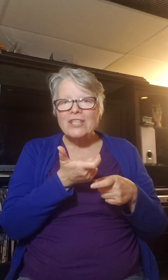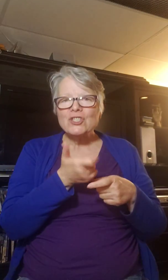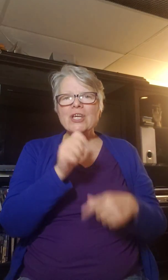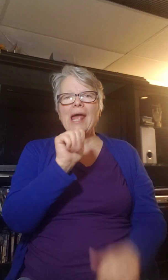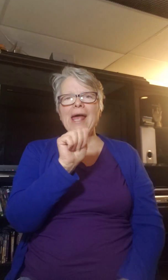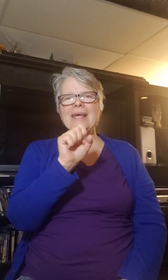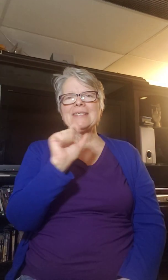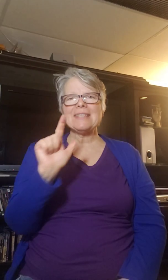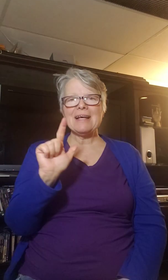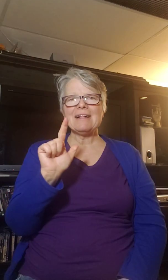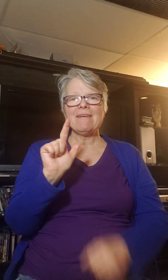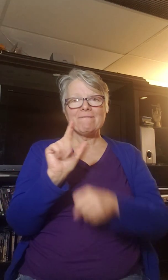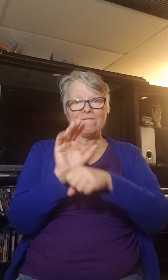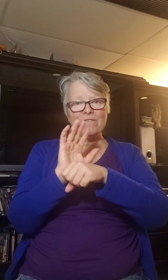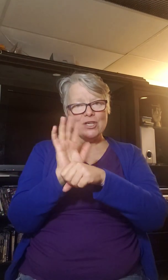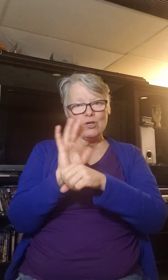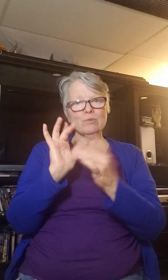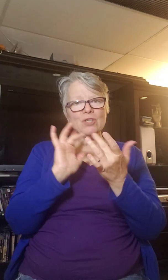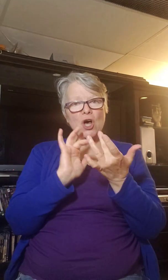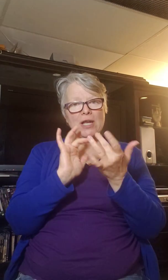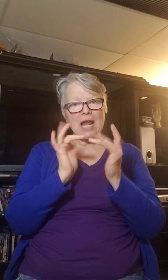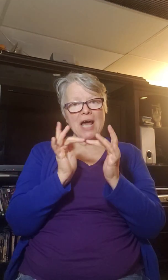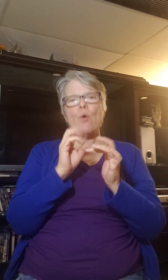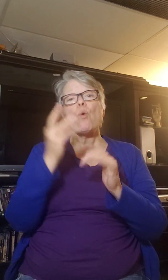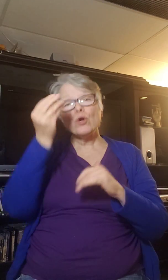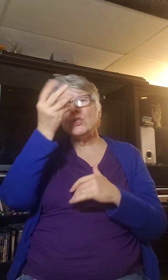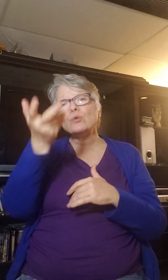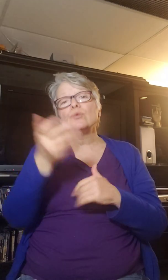watch ASL videos online or news